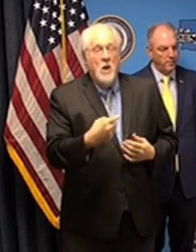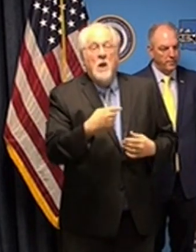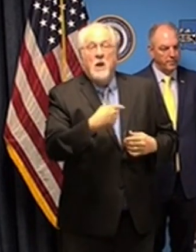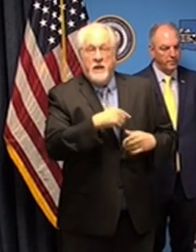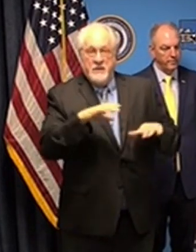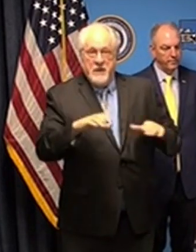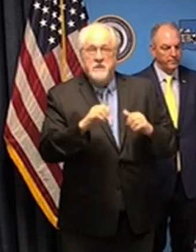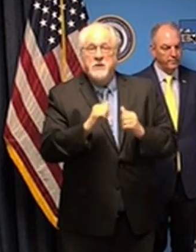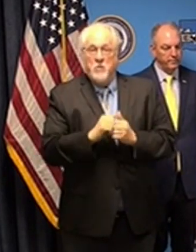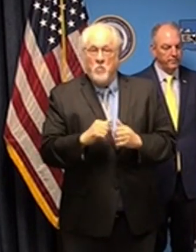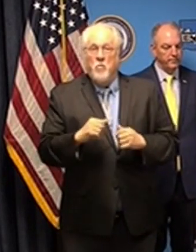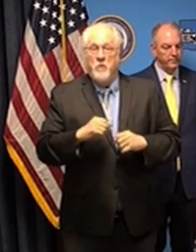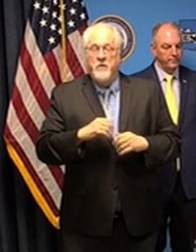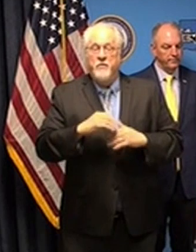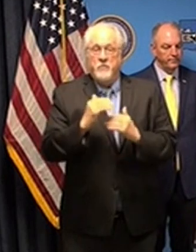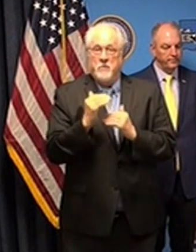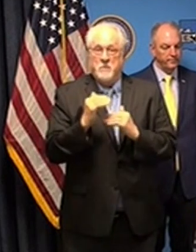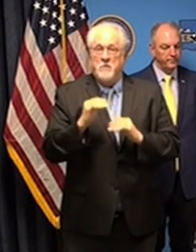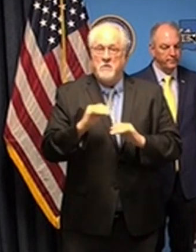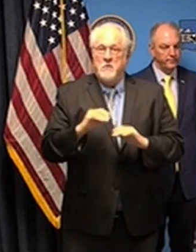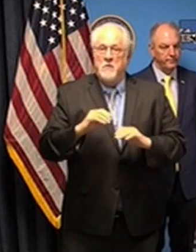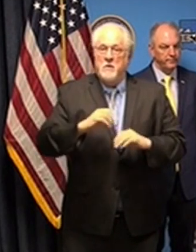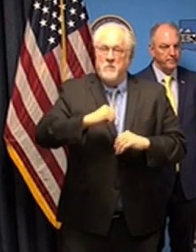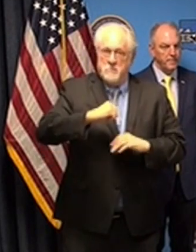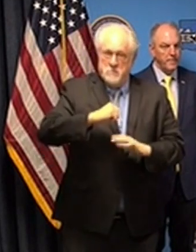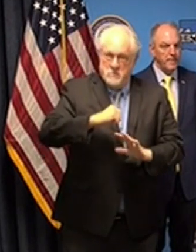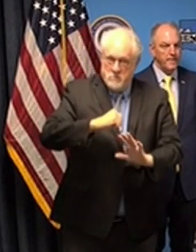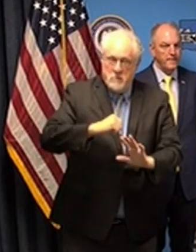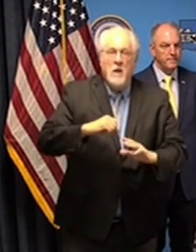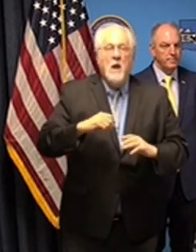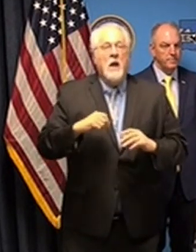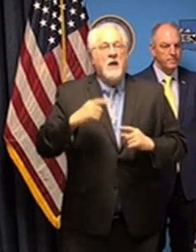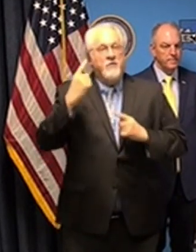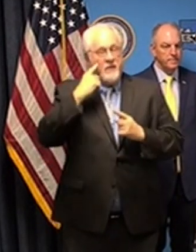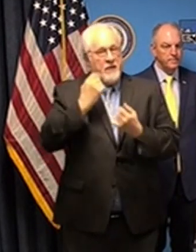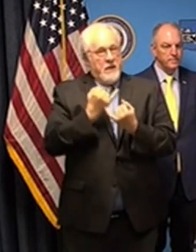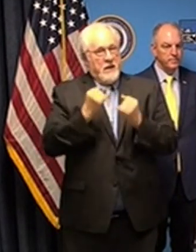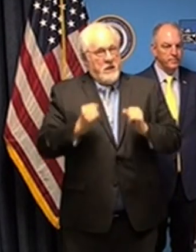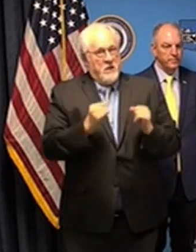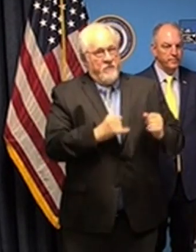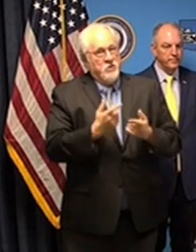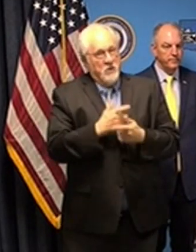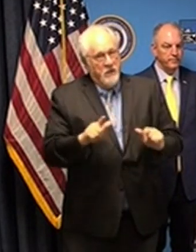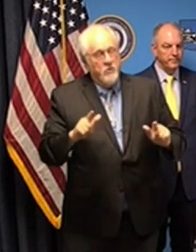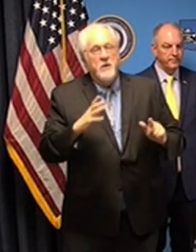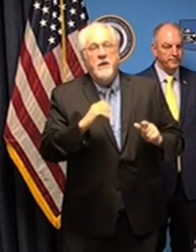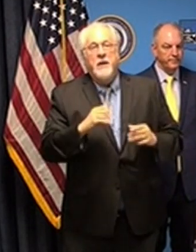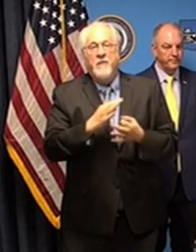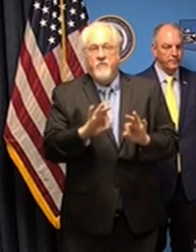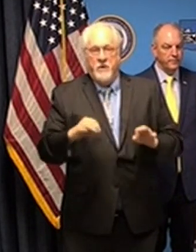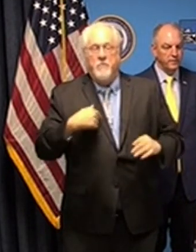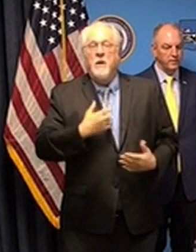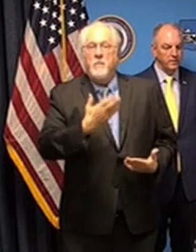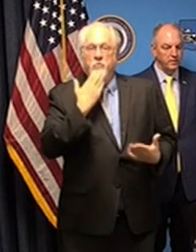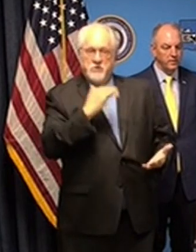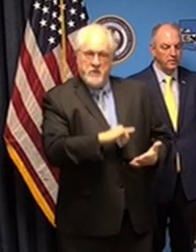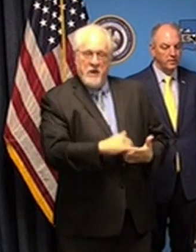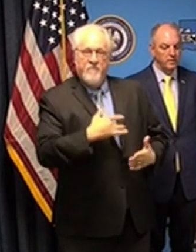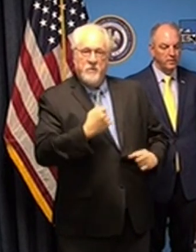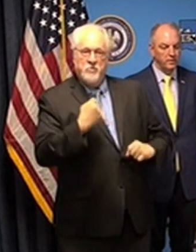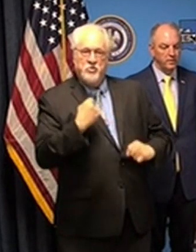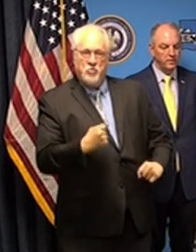he is acting with restraint and consideration for individual liberty and freedoms. And I appreciate that. I